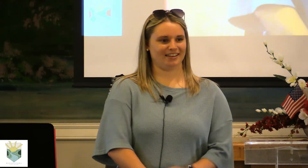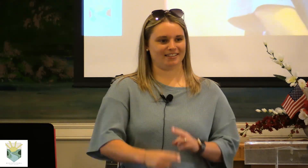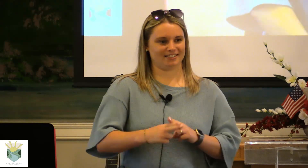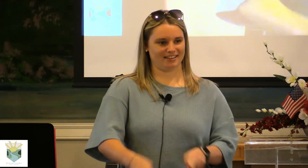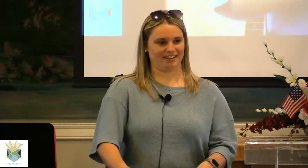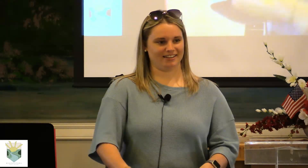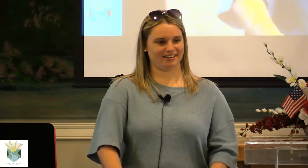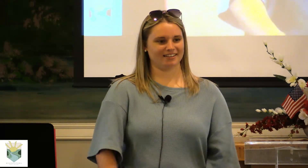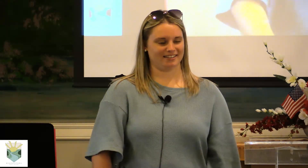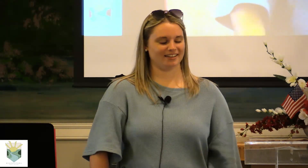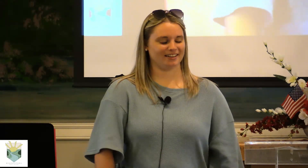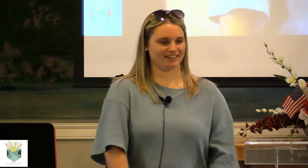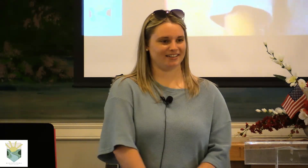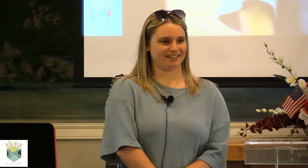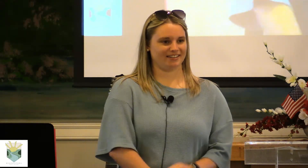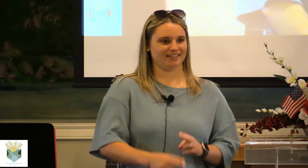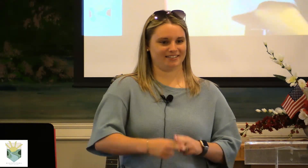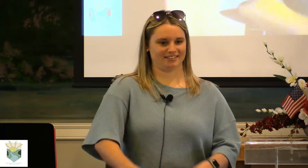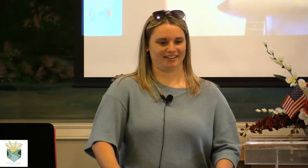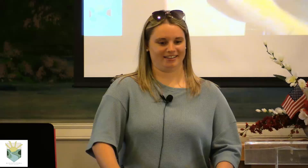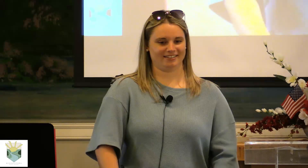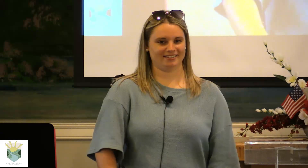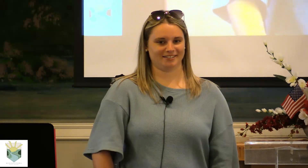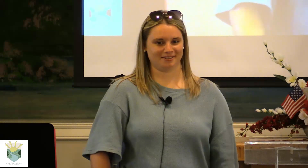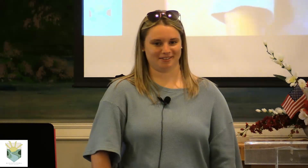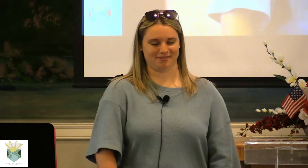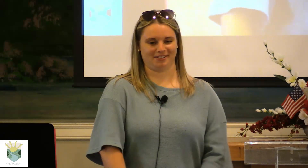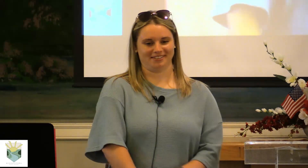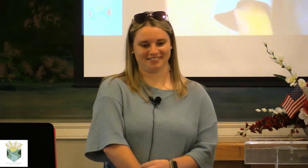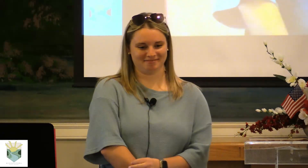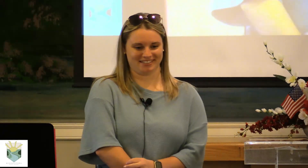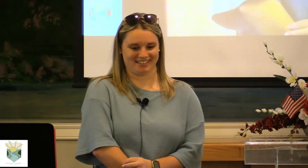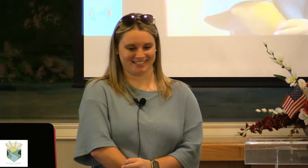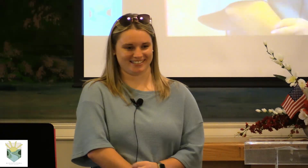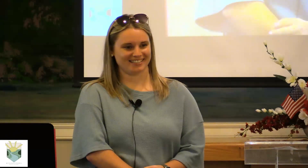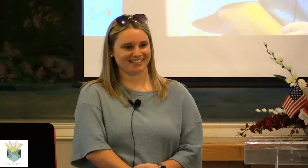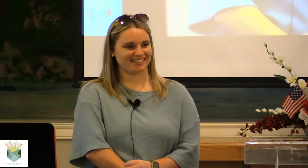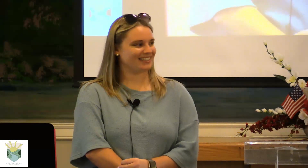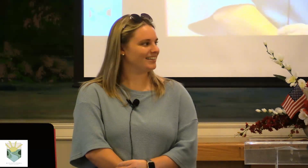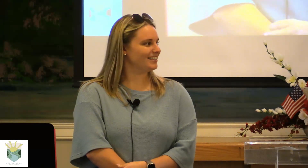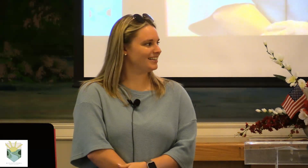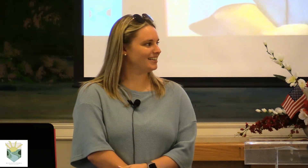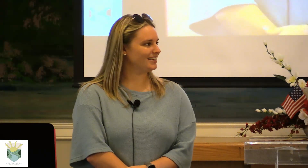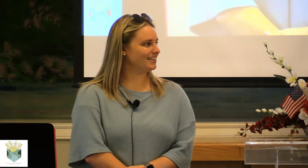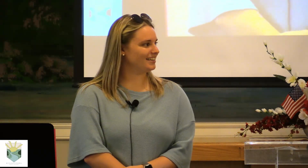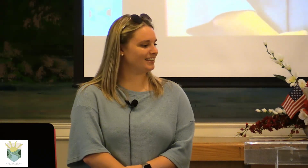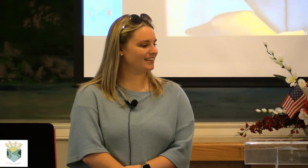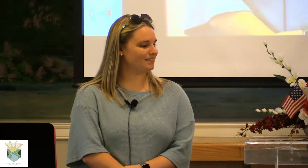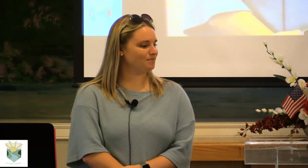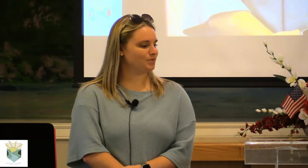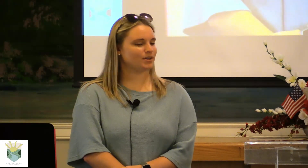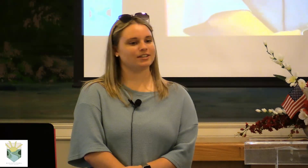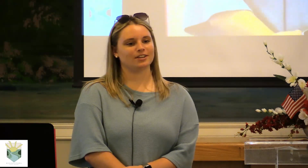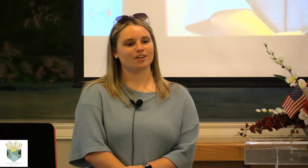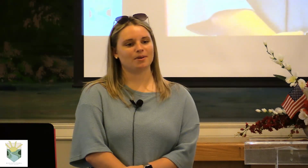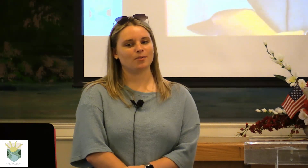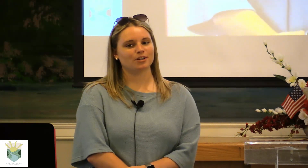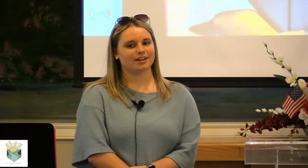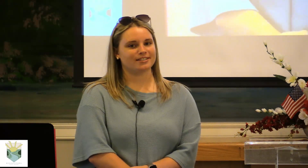Yes, egg. Oh, so this is Uh-huh. egg. This is egg. Totally unrelated, but yes. So that's something else we're going to talk about after we go We're through going to these. talk about what Grayson knows